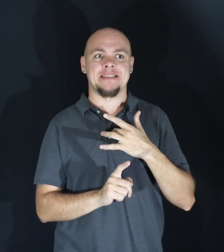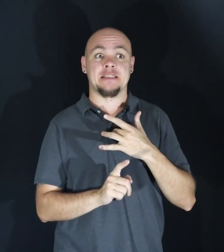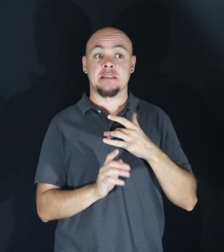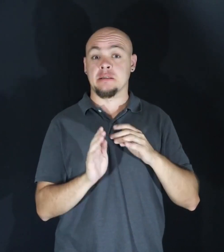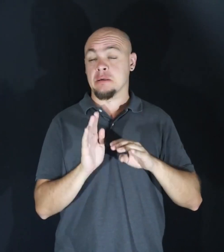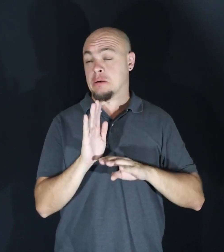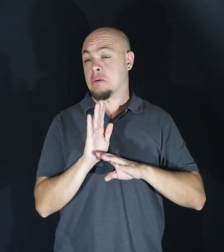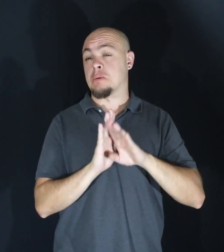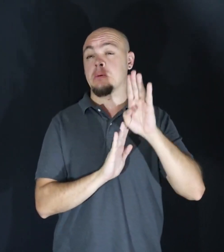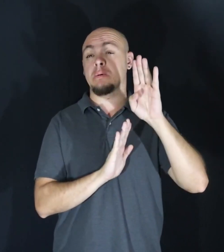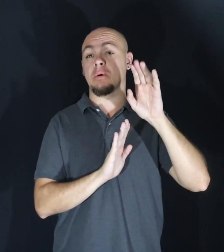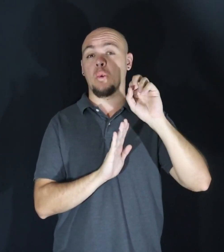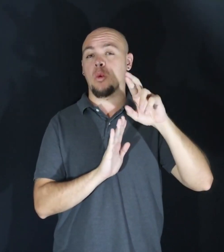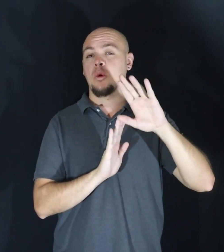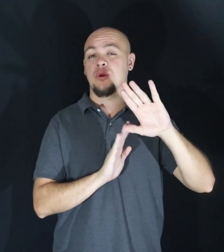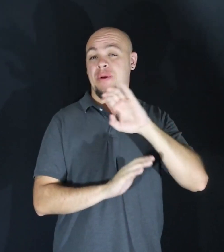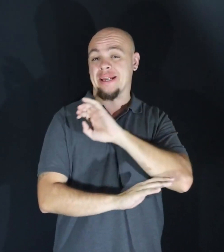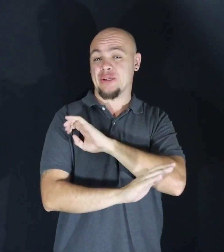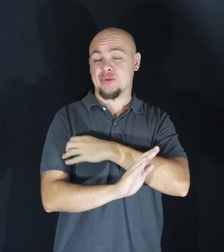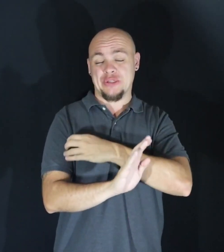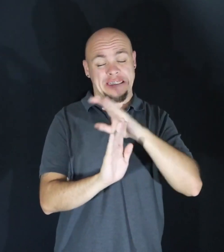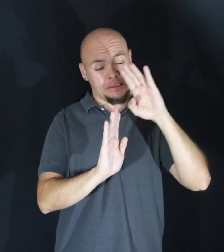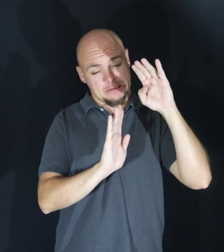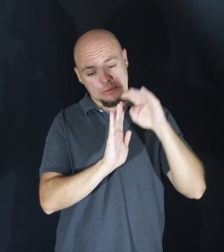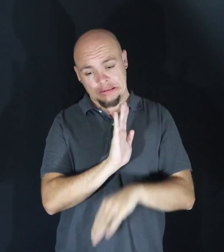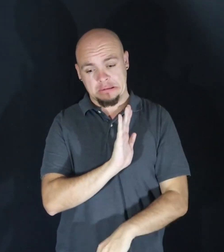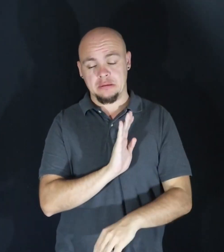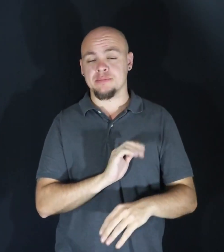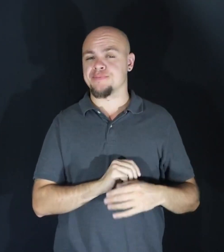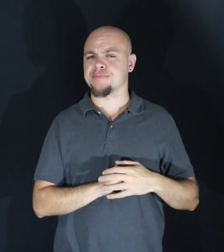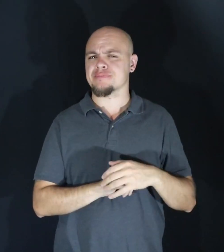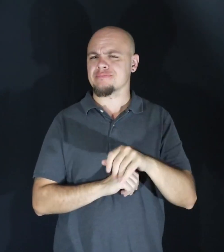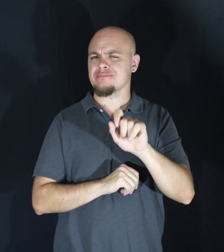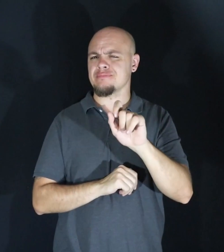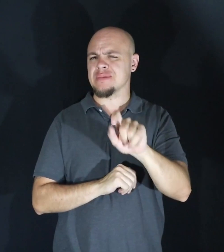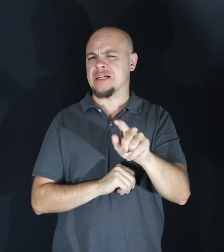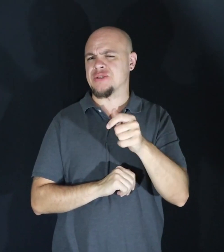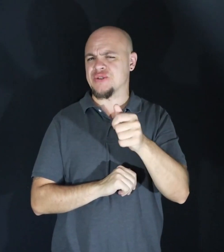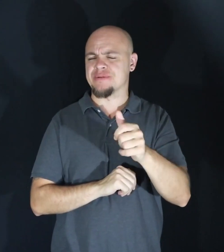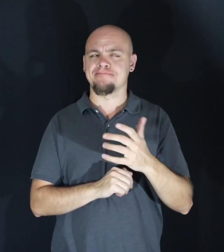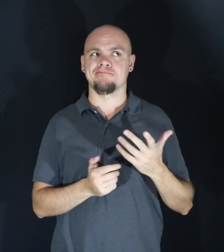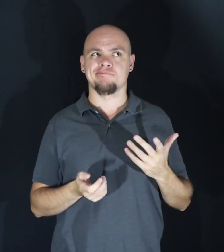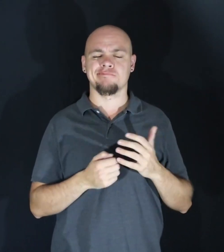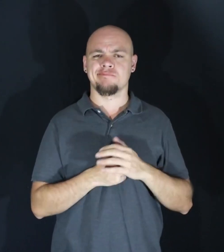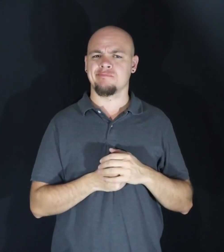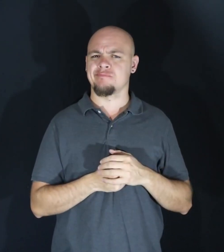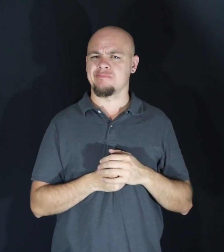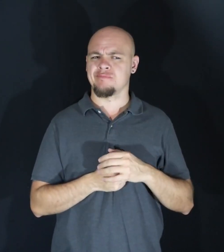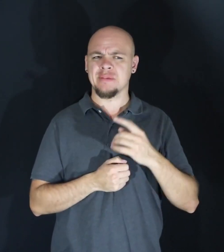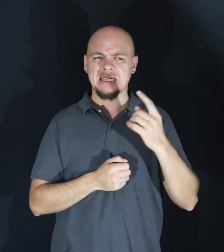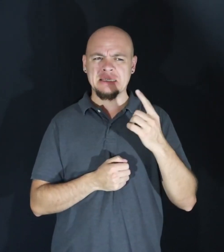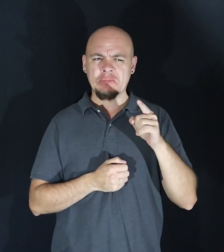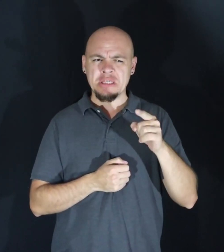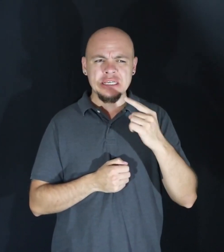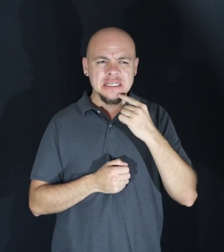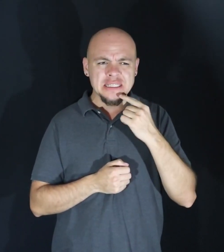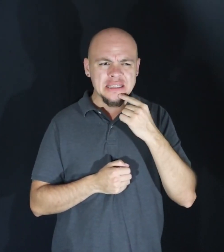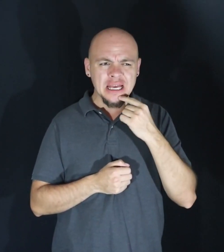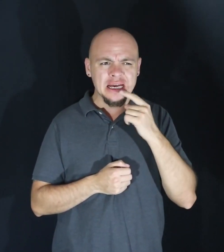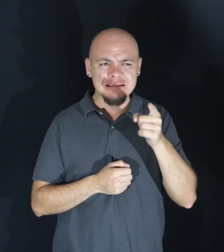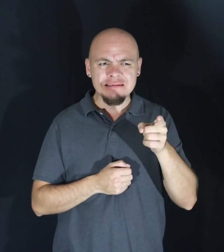surge or drop in your energy. And then ask yourself, was it something someone said or